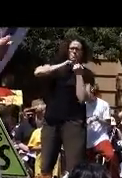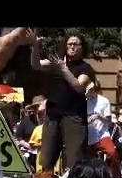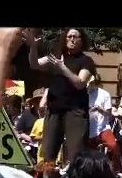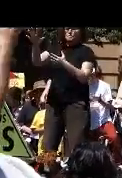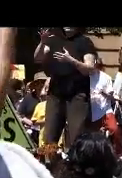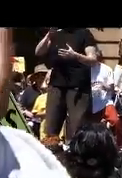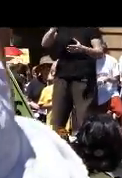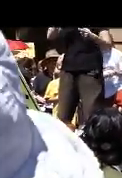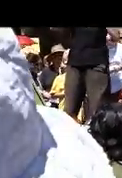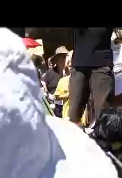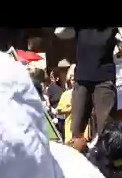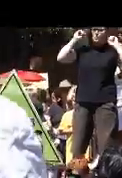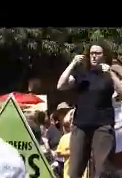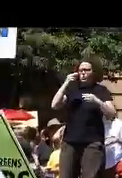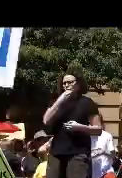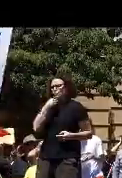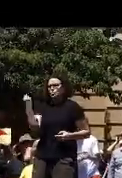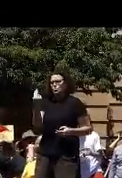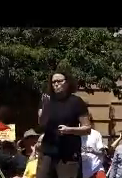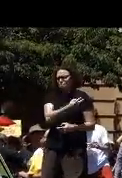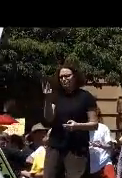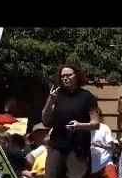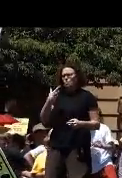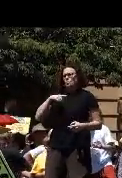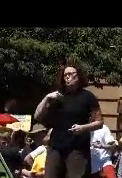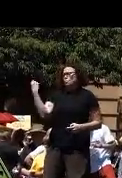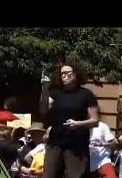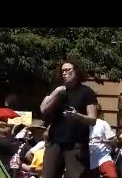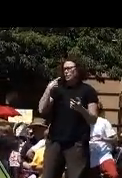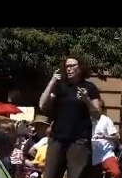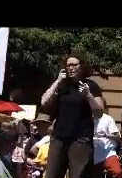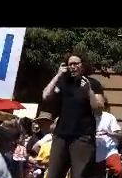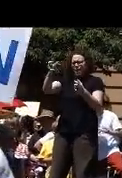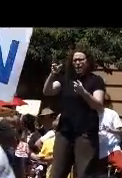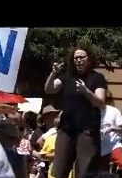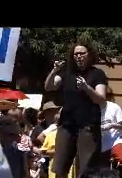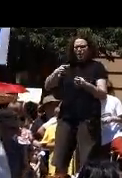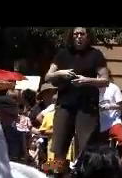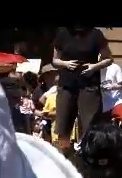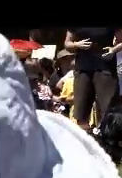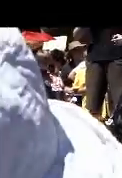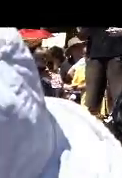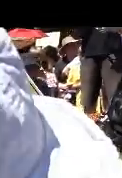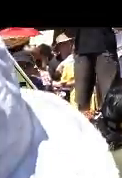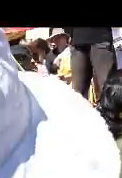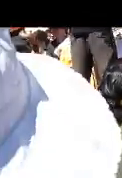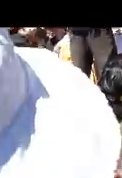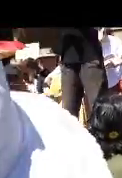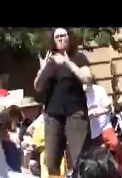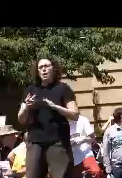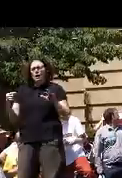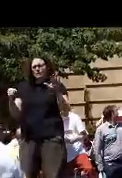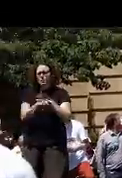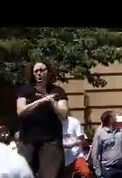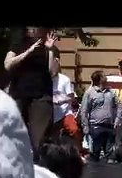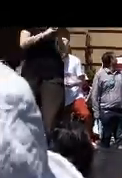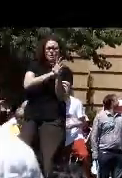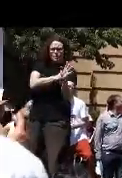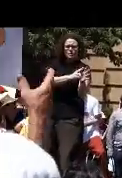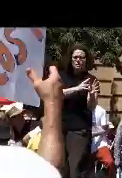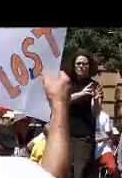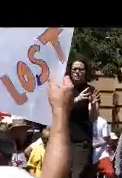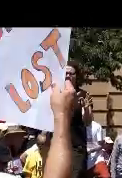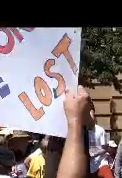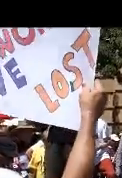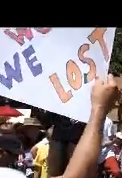Newman? And that's because we care. We all care. We care about the asylum seekers, we